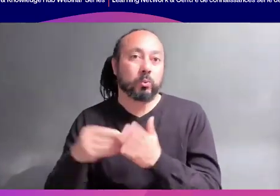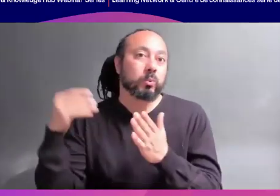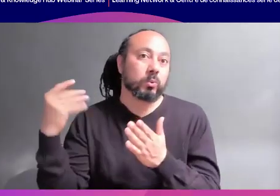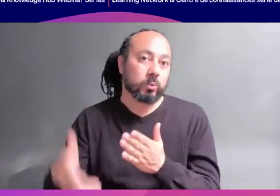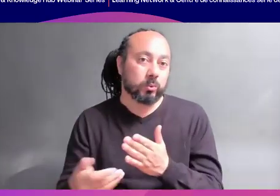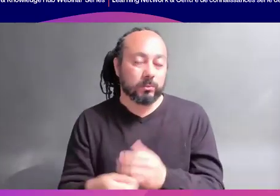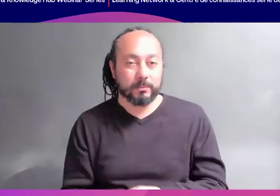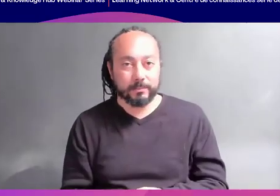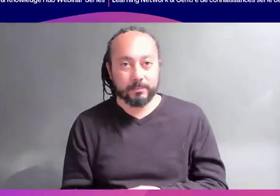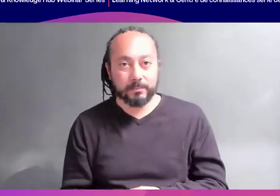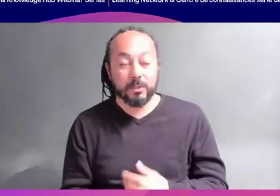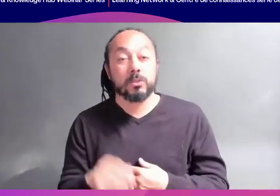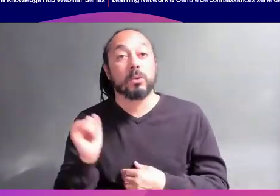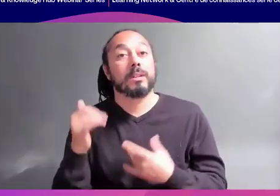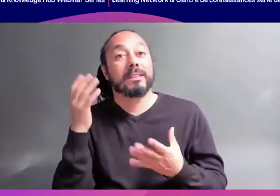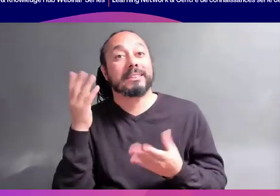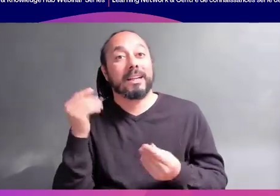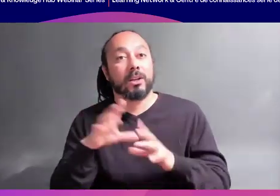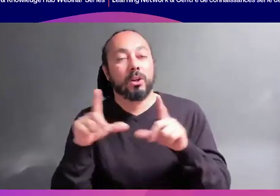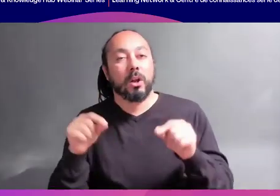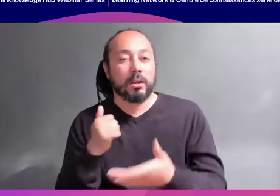so the data cards helped with that.